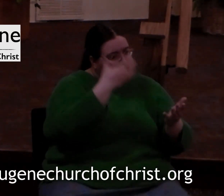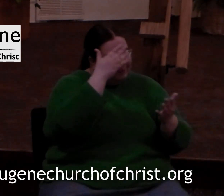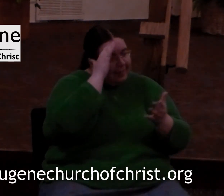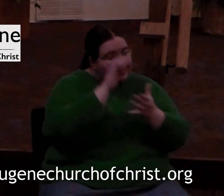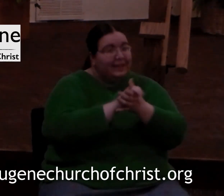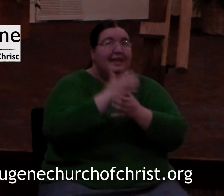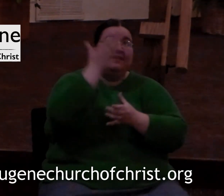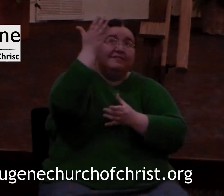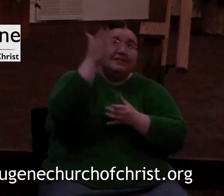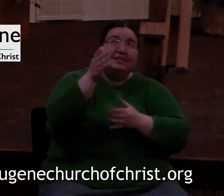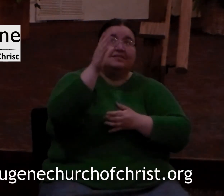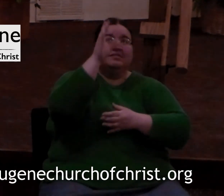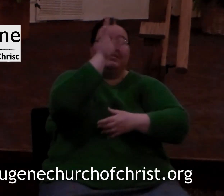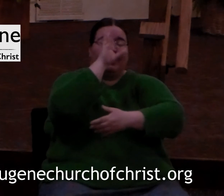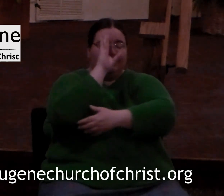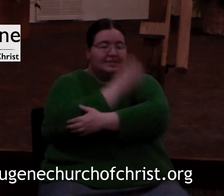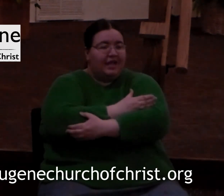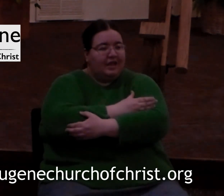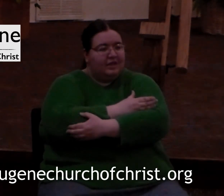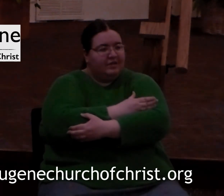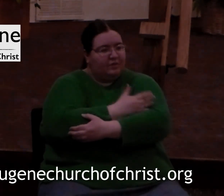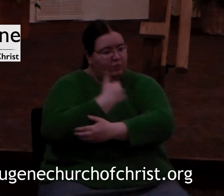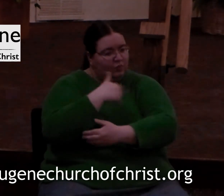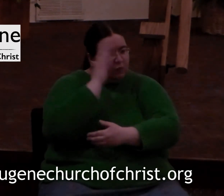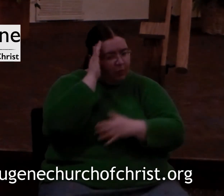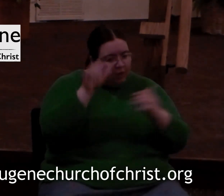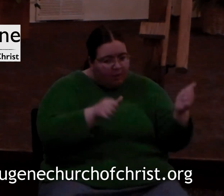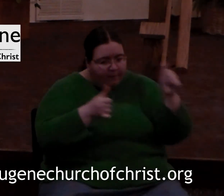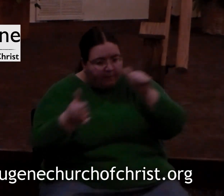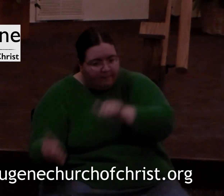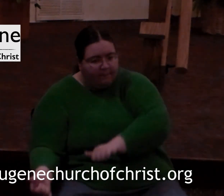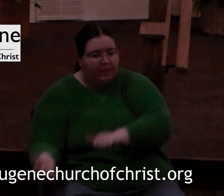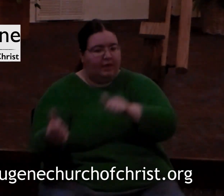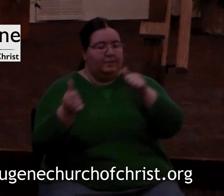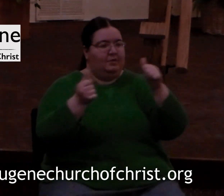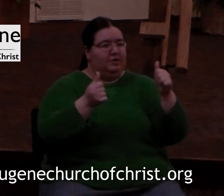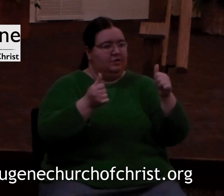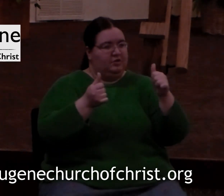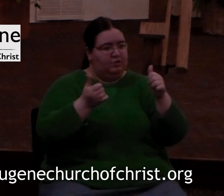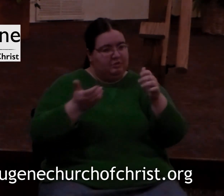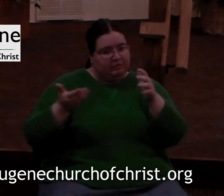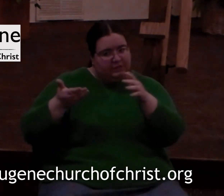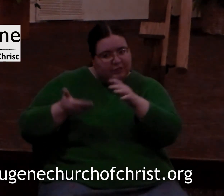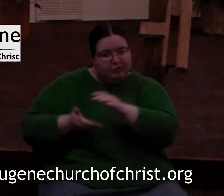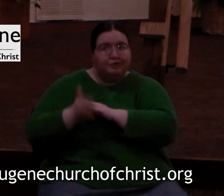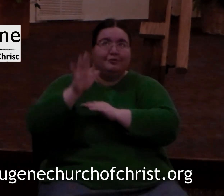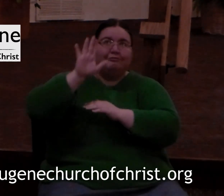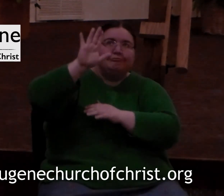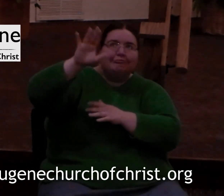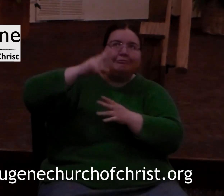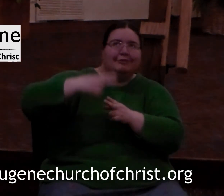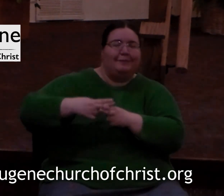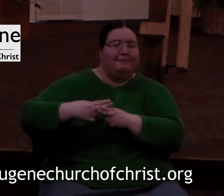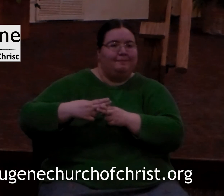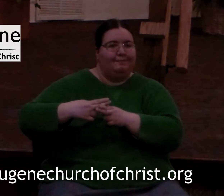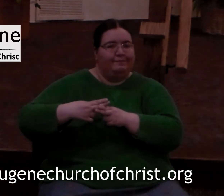be baptized in the name of Christ, the Father and the Son and the Holy Spirit, and your sins can be forgiven this morning.